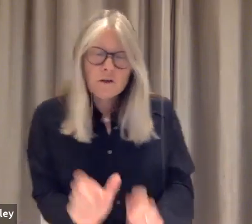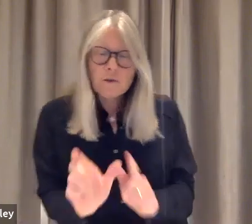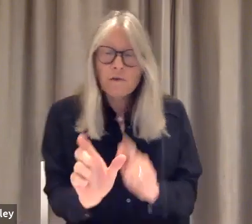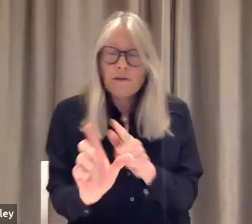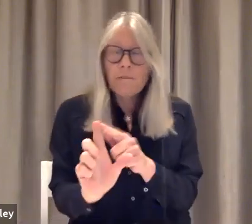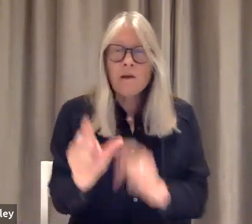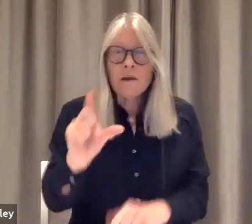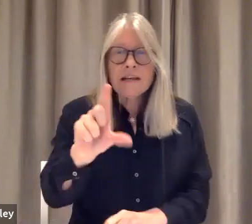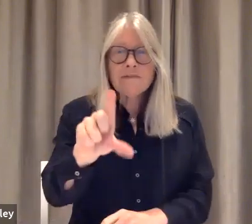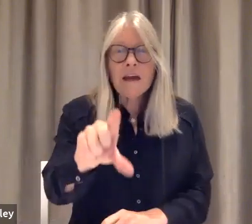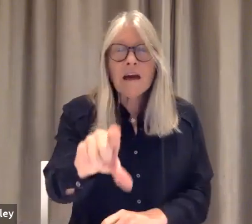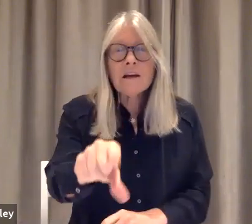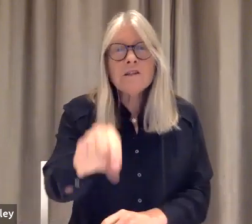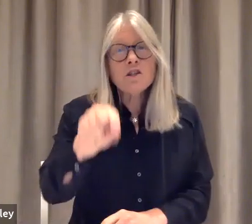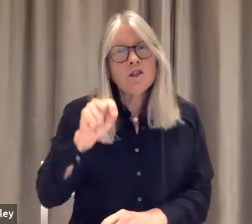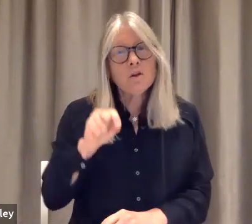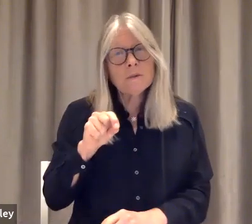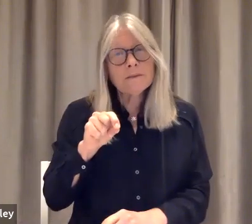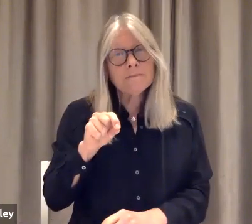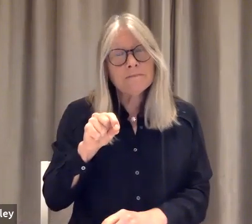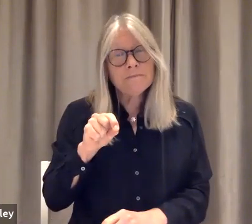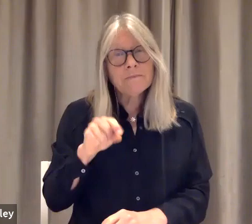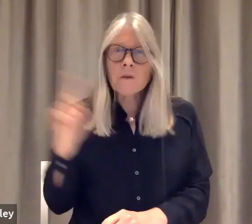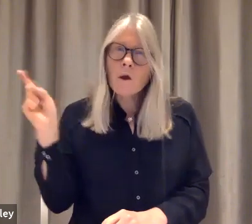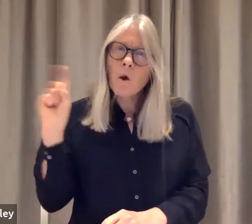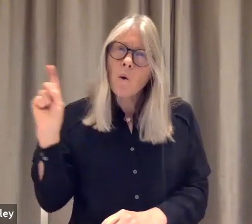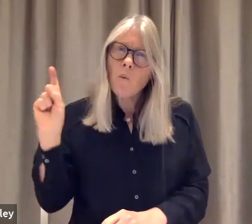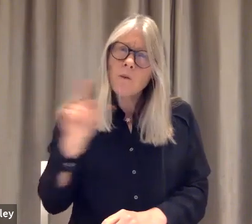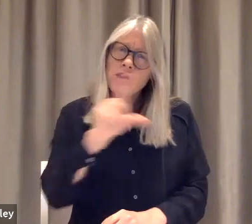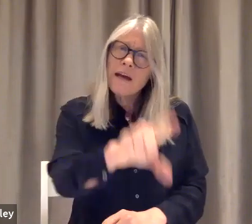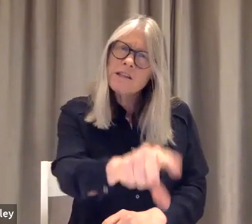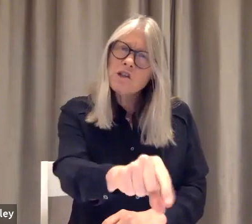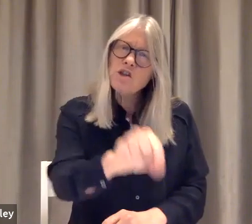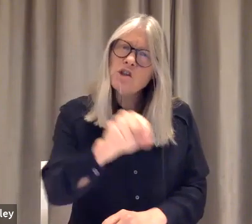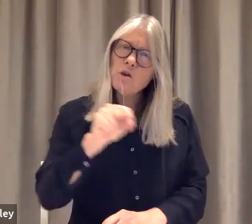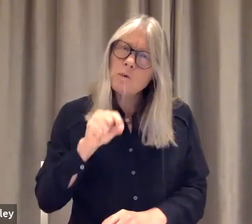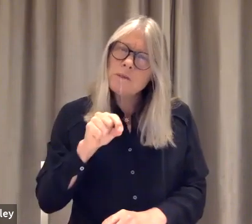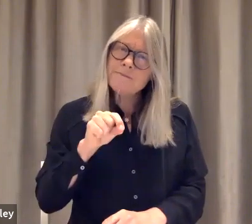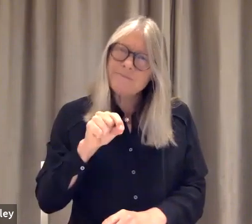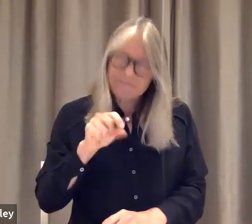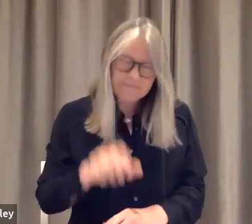your thumb and your index finger, to choose. What would you like to choose?